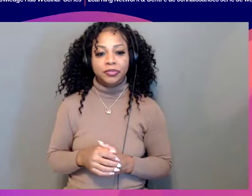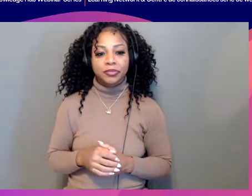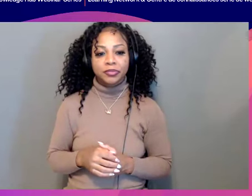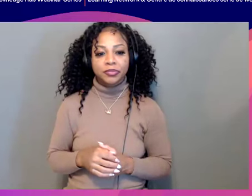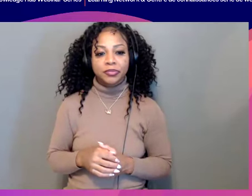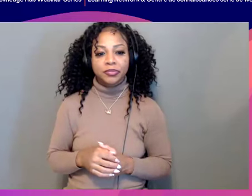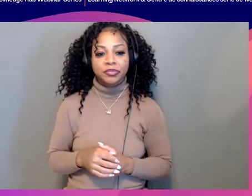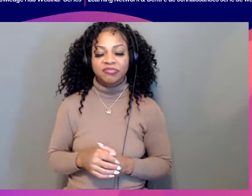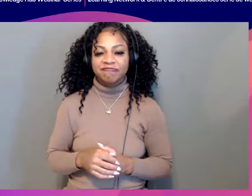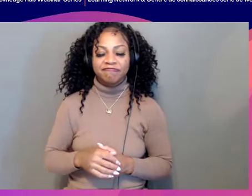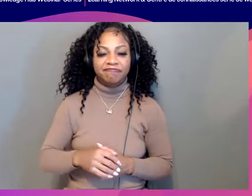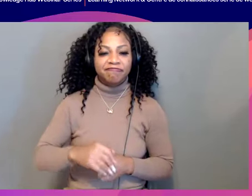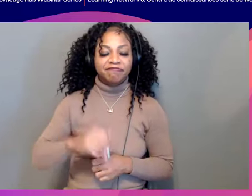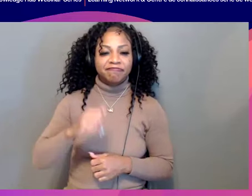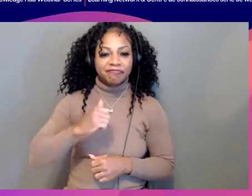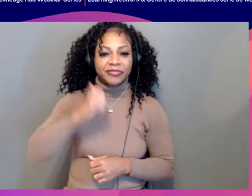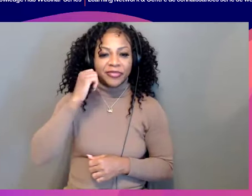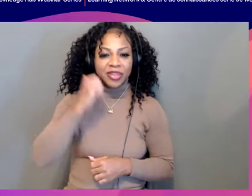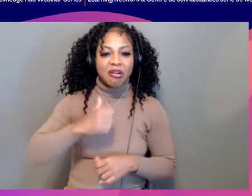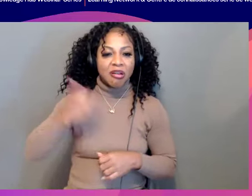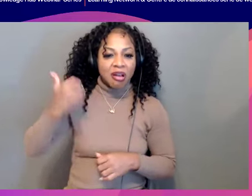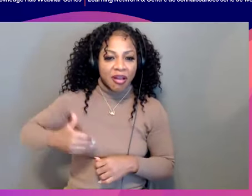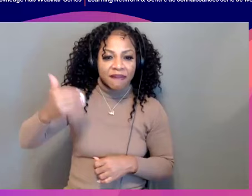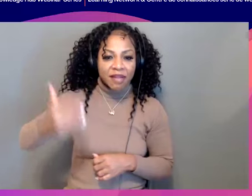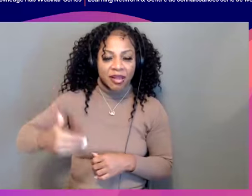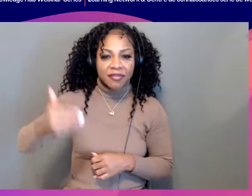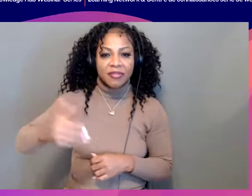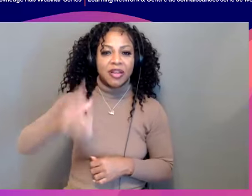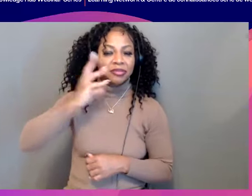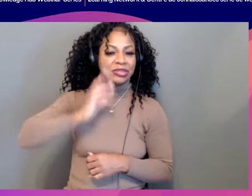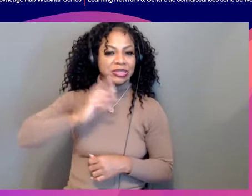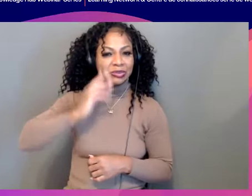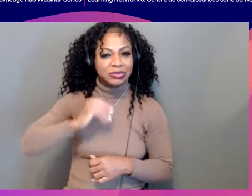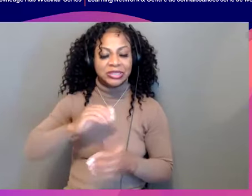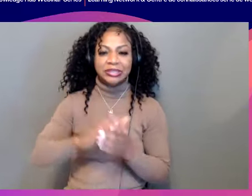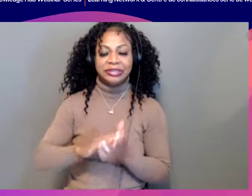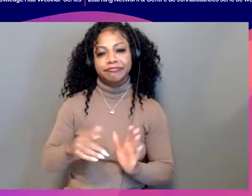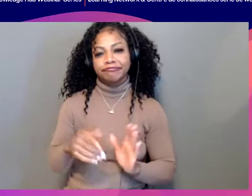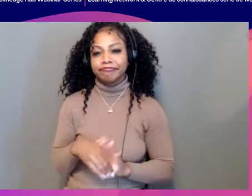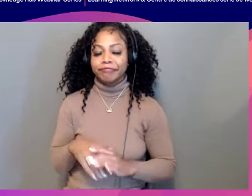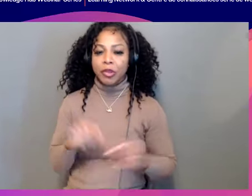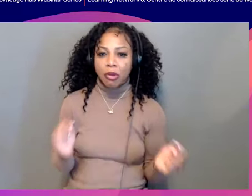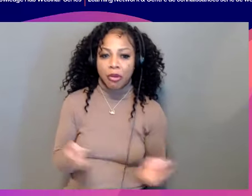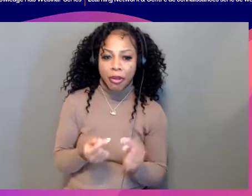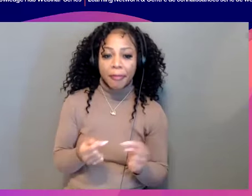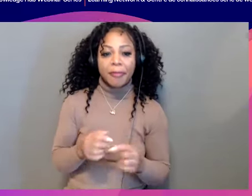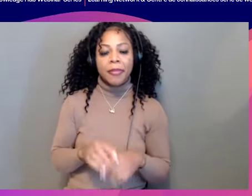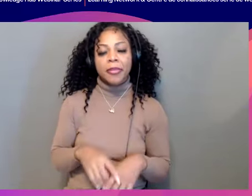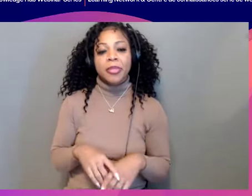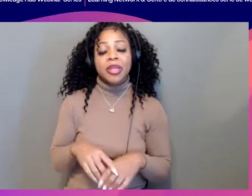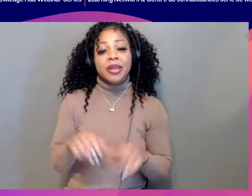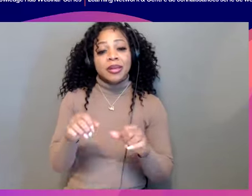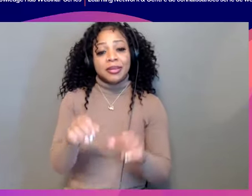So constantly dealing with microaggressions can lead to psychological stress through increased stress, anxiety, and